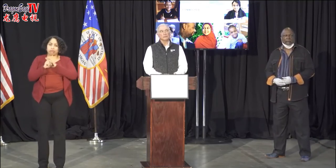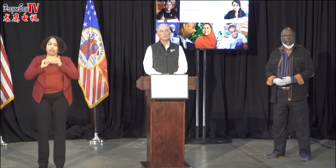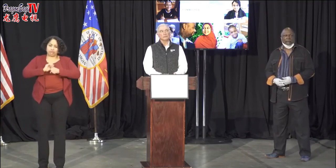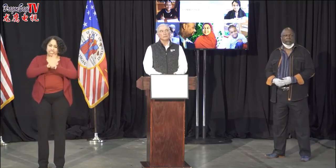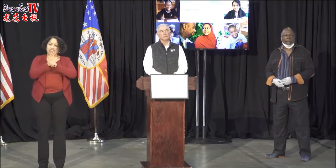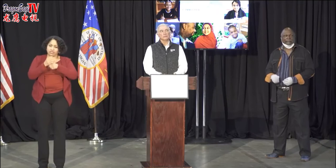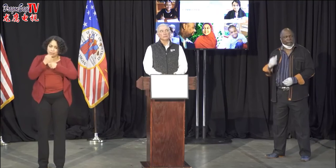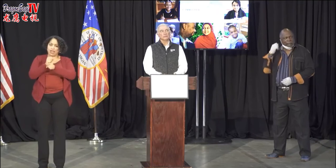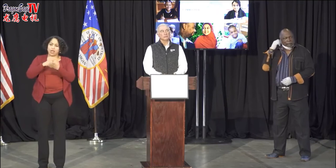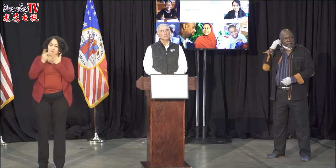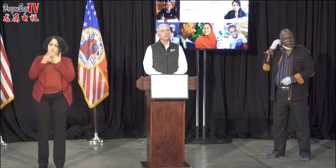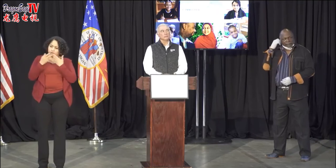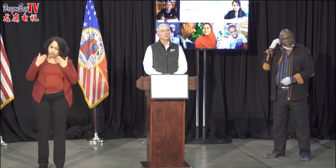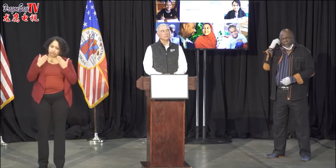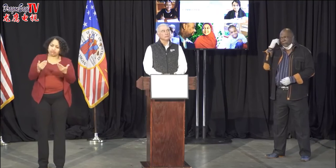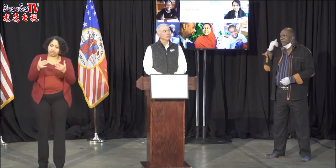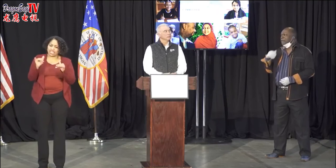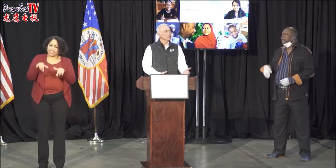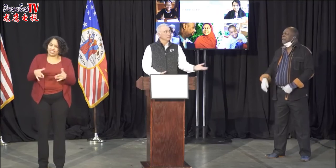initiate a program like this?